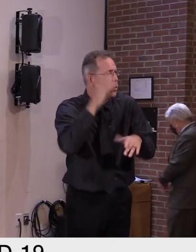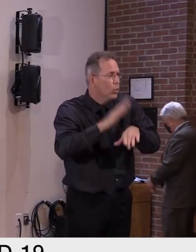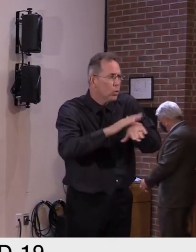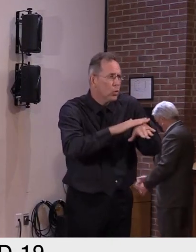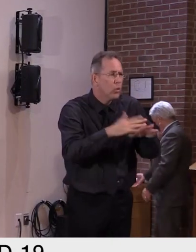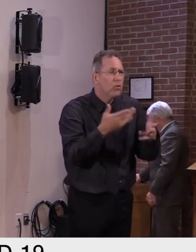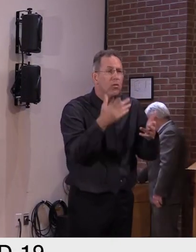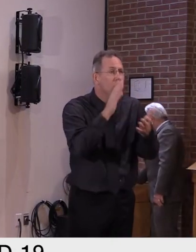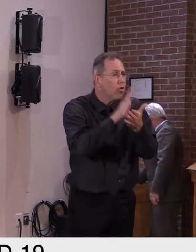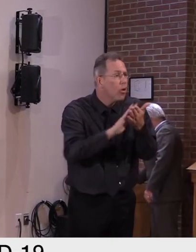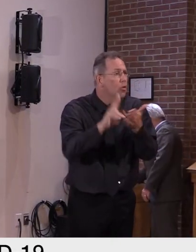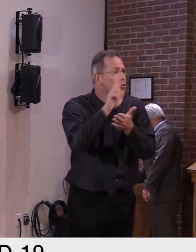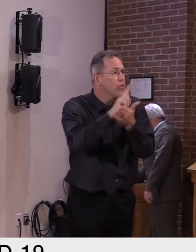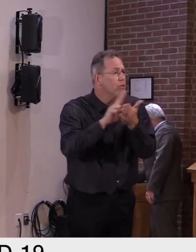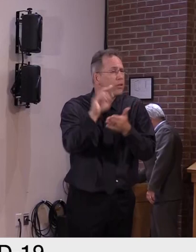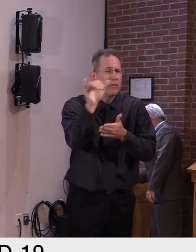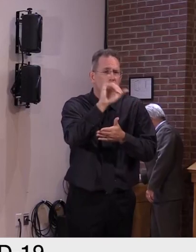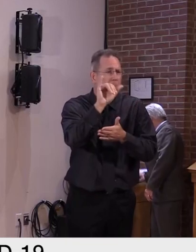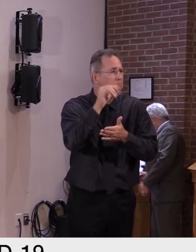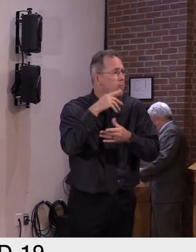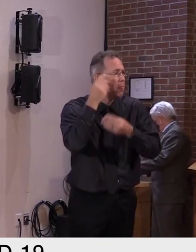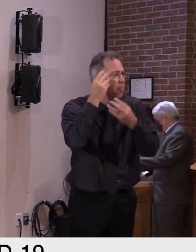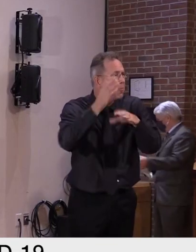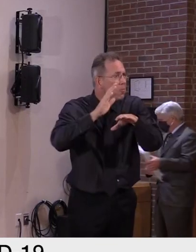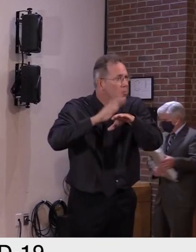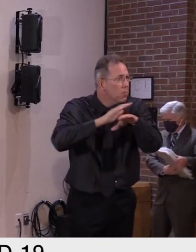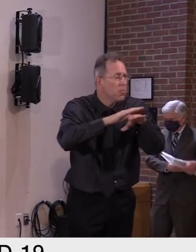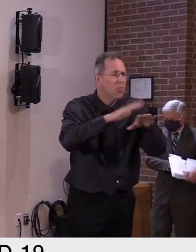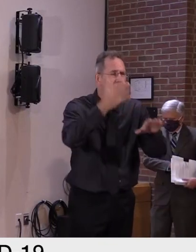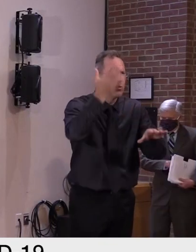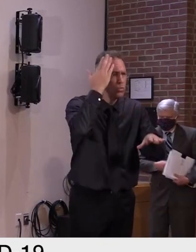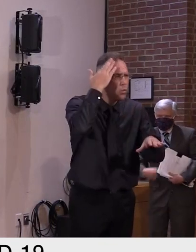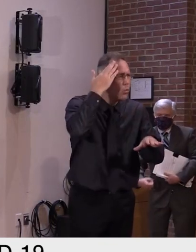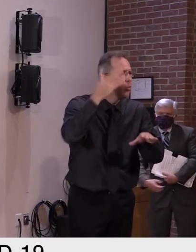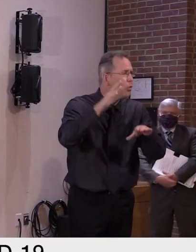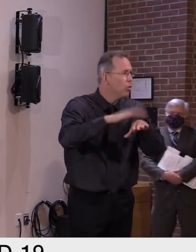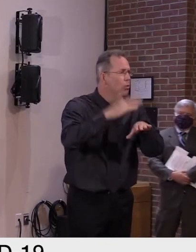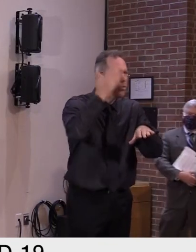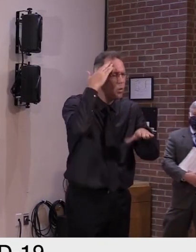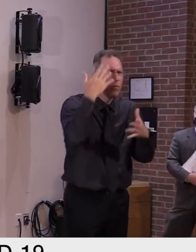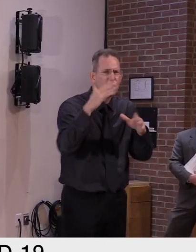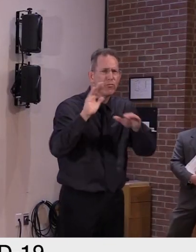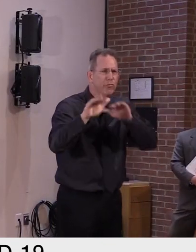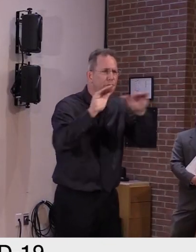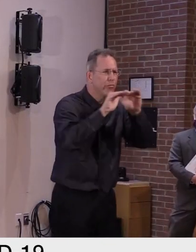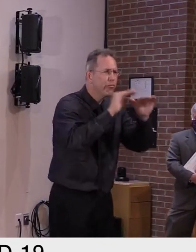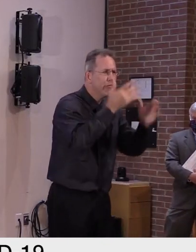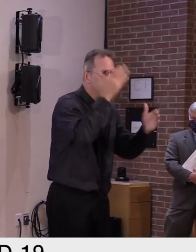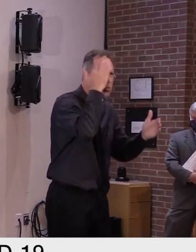business sector or what have you. This can happen. So